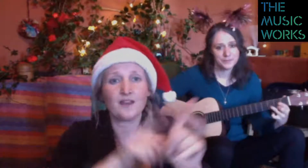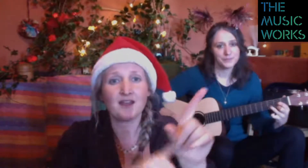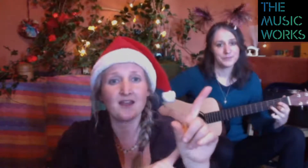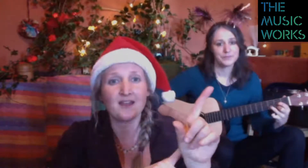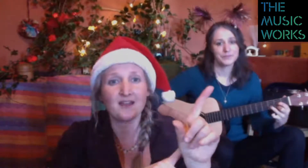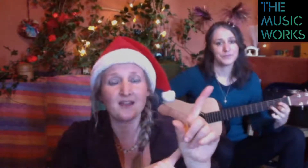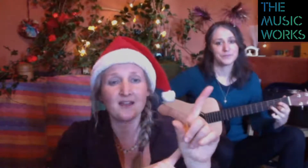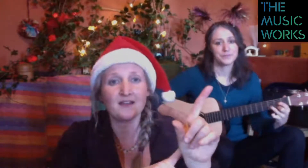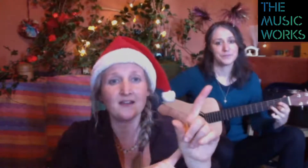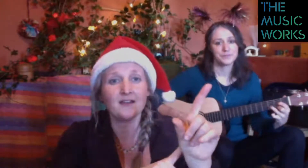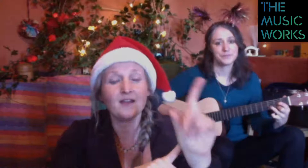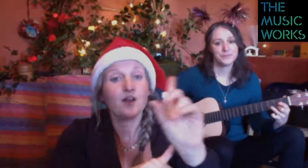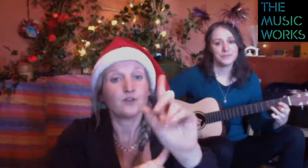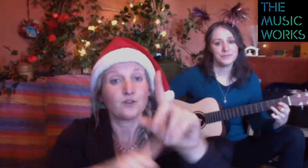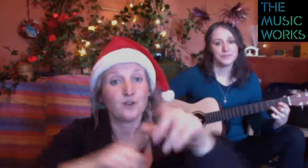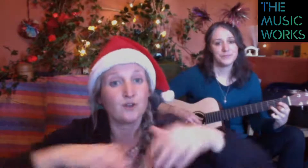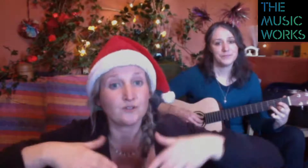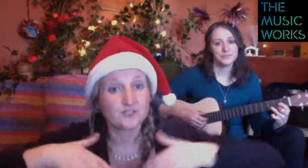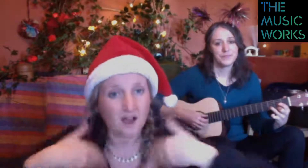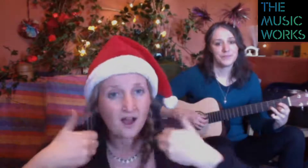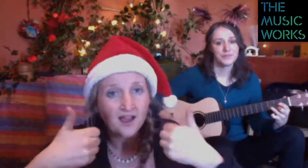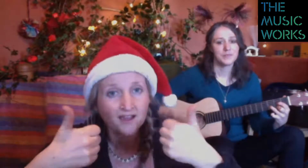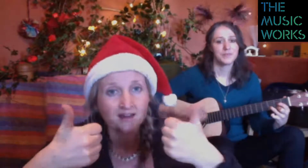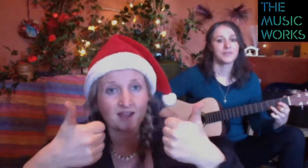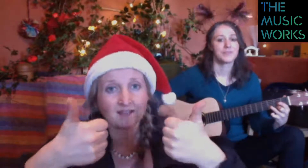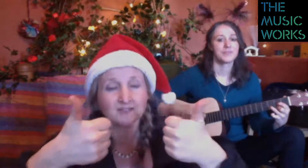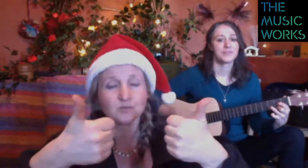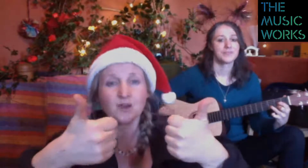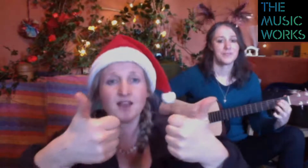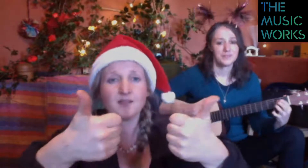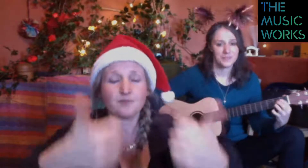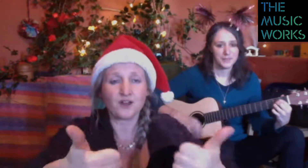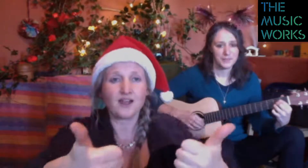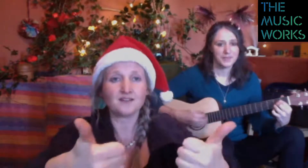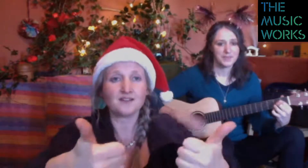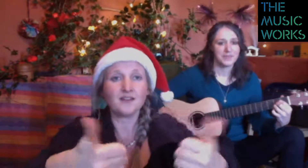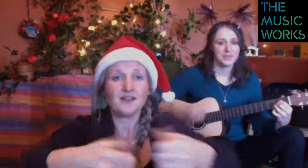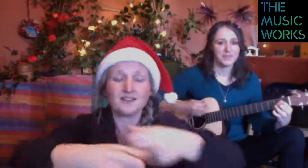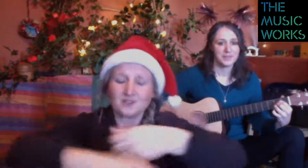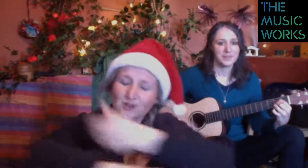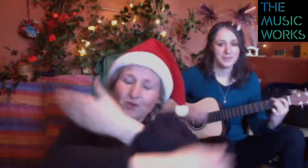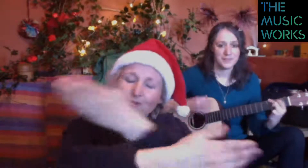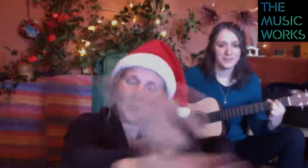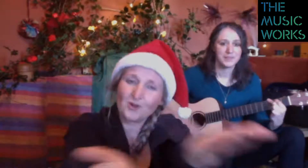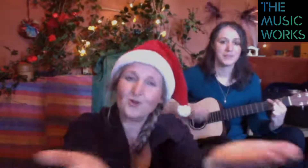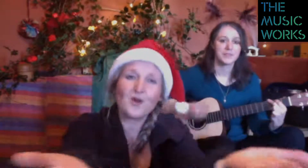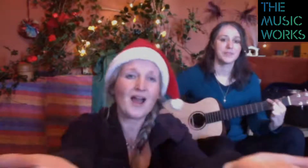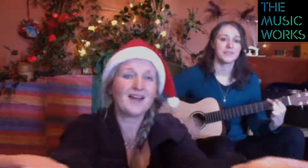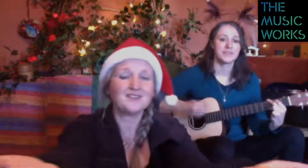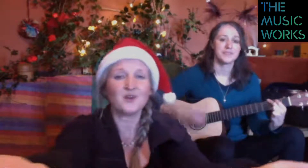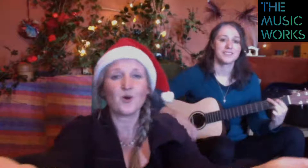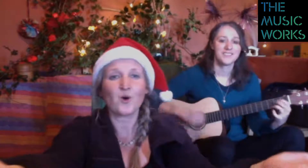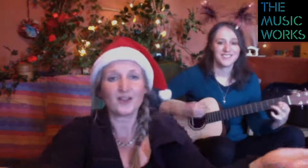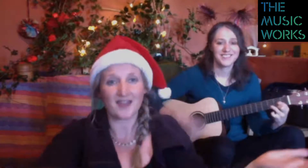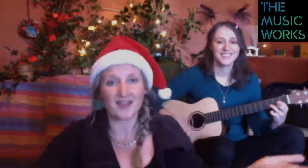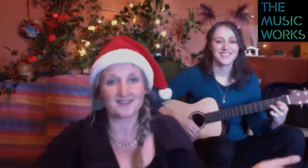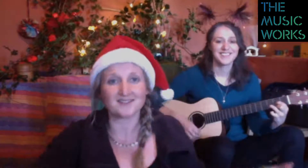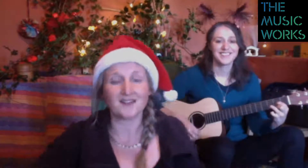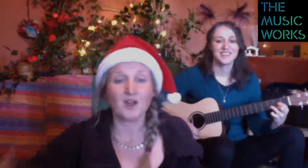Year. Good tidings we bring to you and your kin.